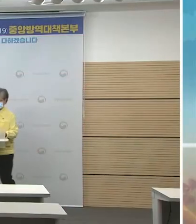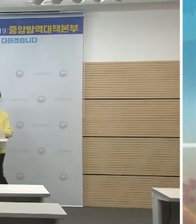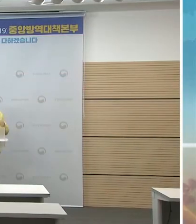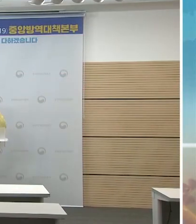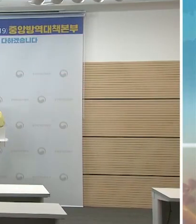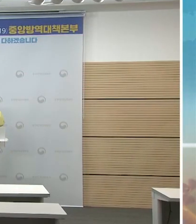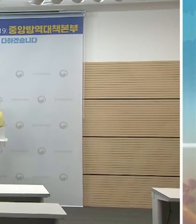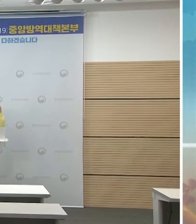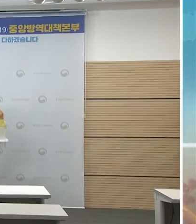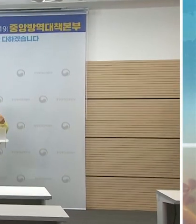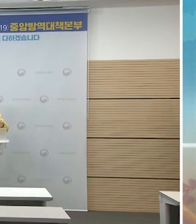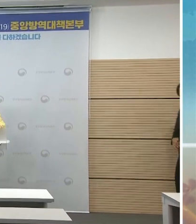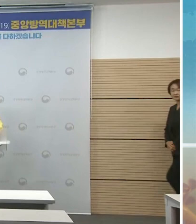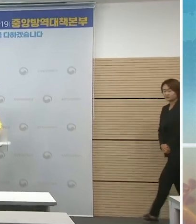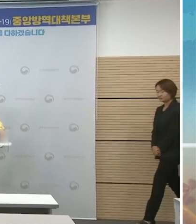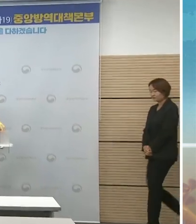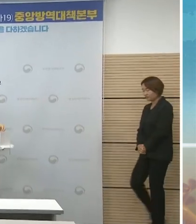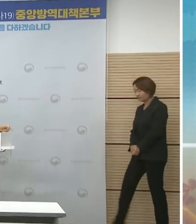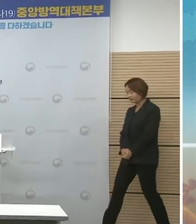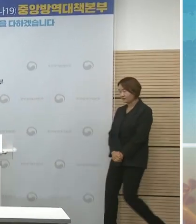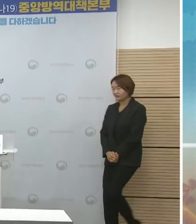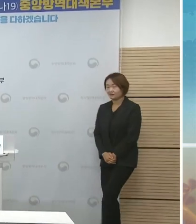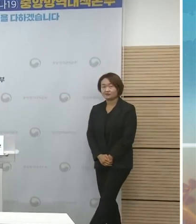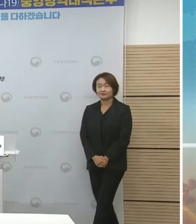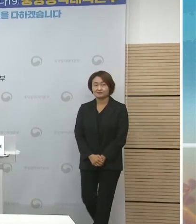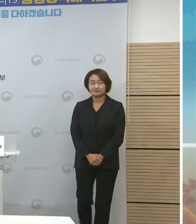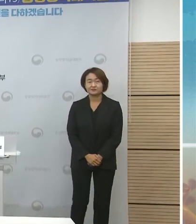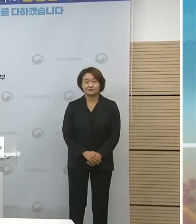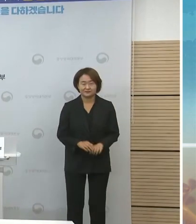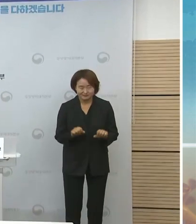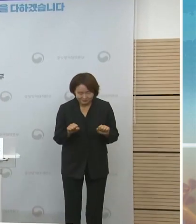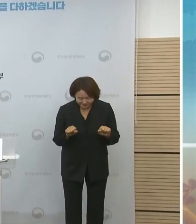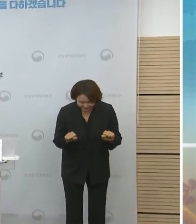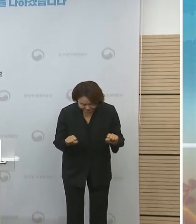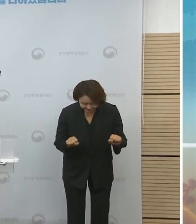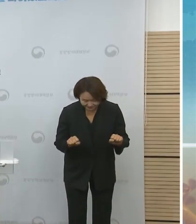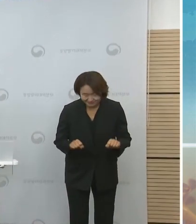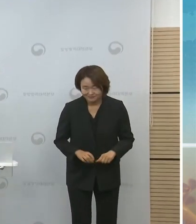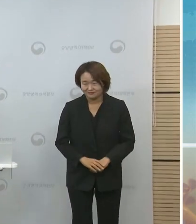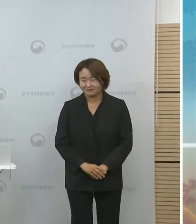to COVID-19 or the threat of COVID-19. The briefing that